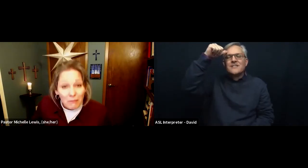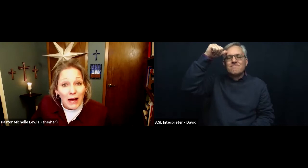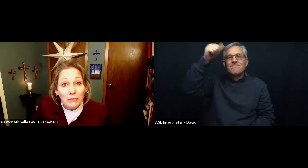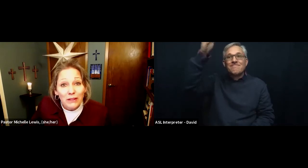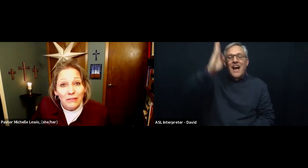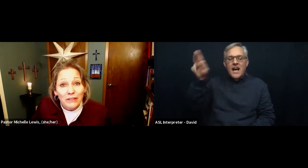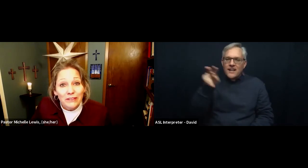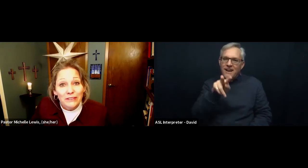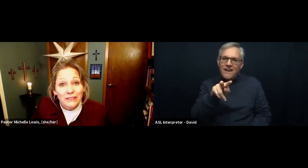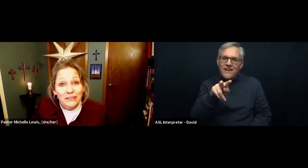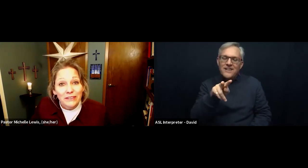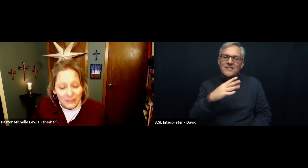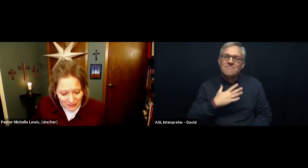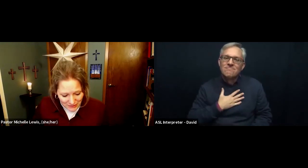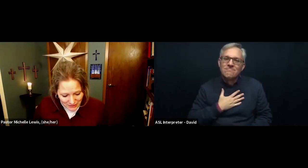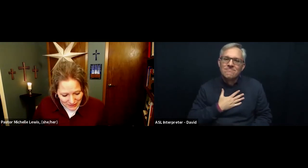my beloved.